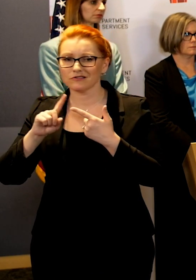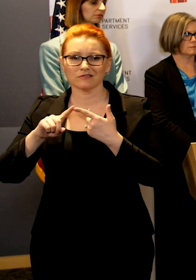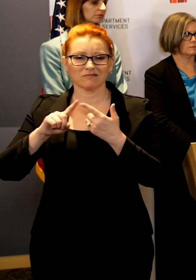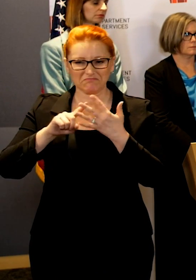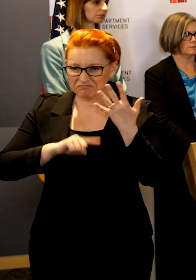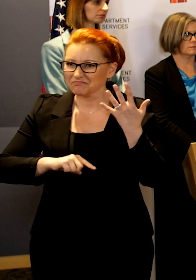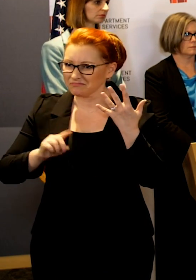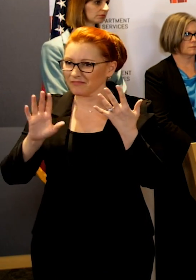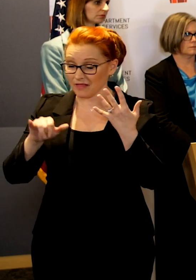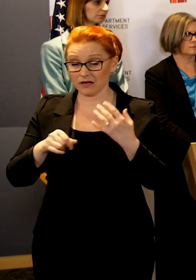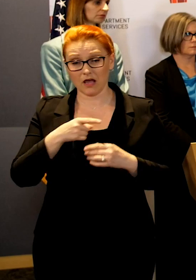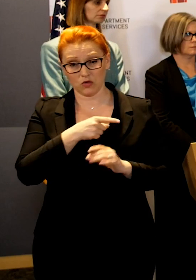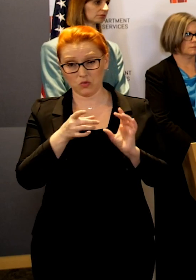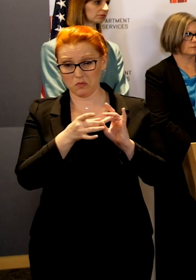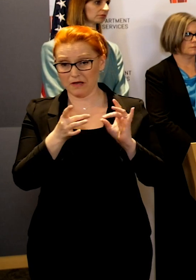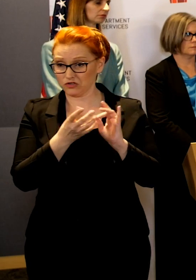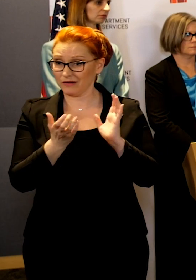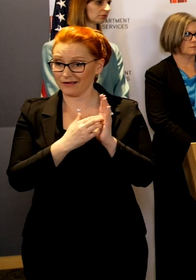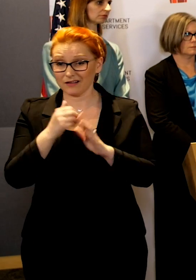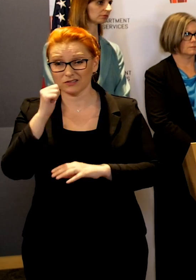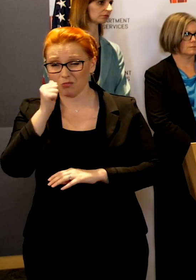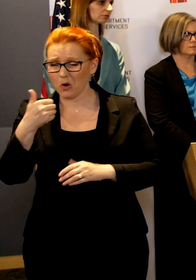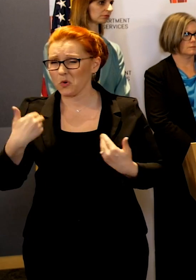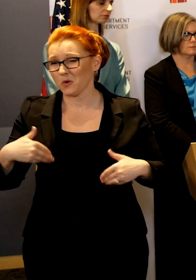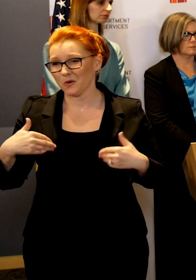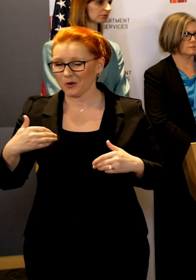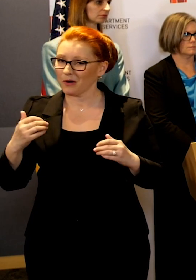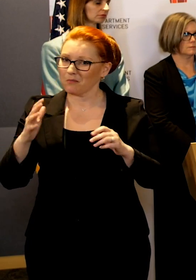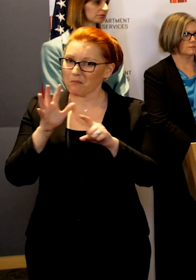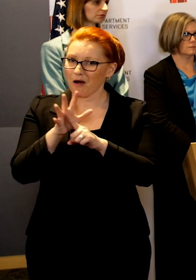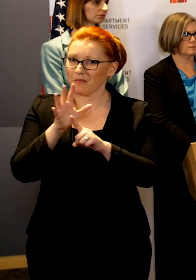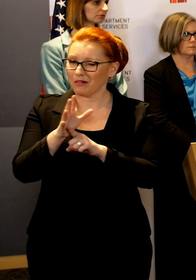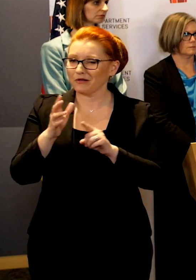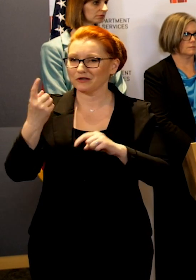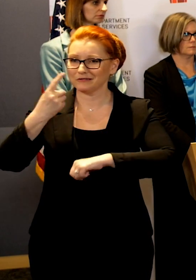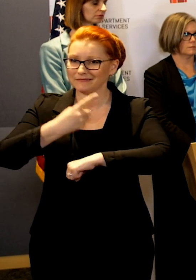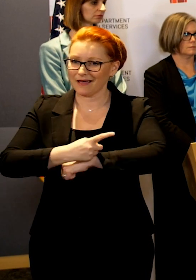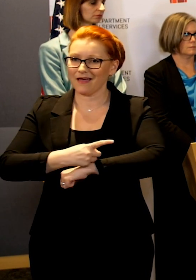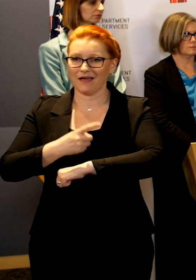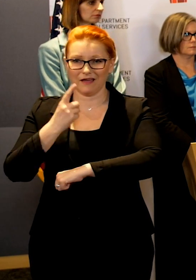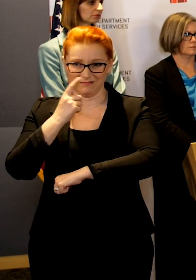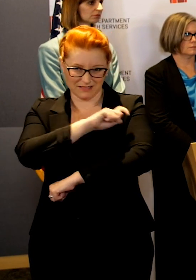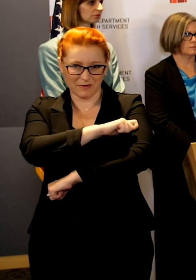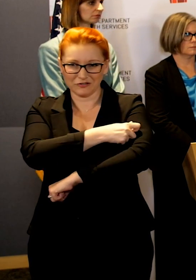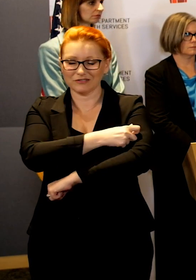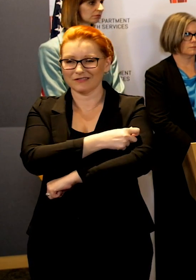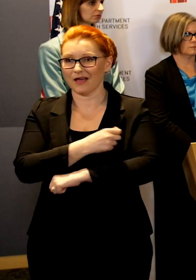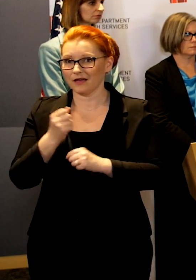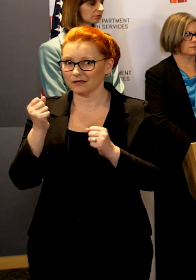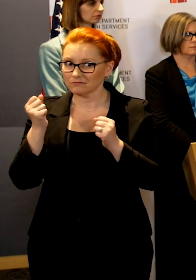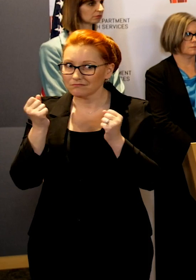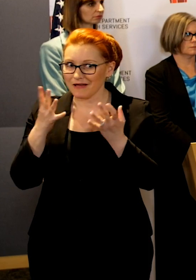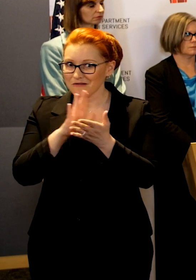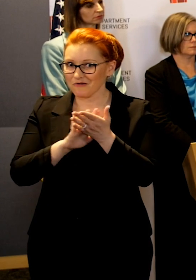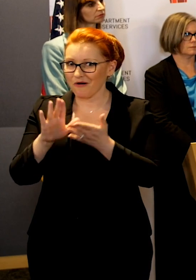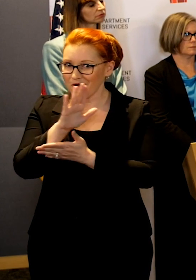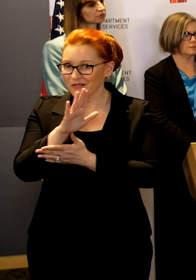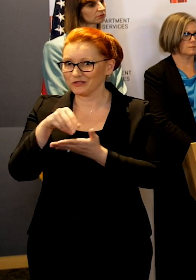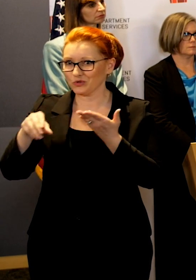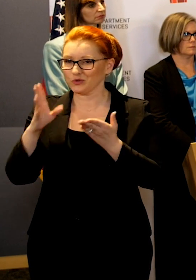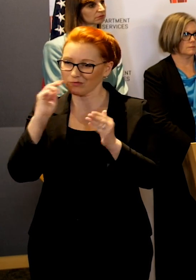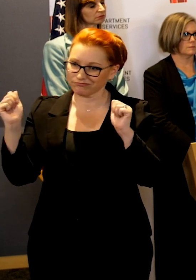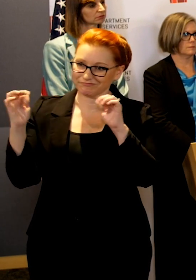bars. And as you mentioned again, tomorrow's such a huge day for some people, especially college students. Do you think that maybe you